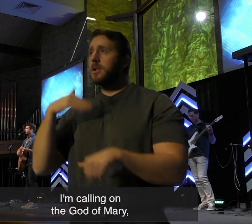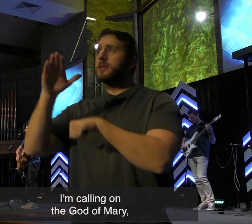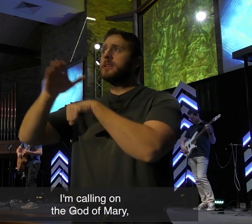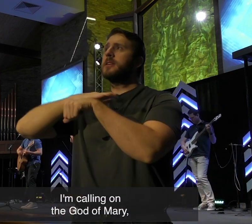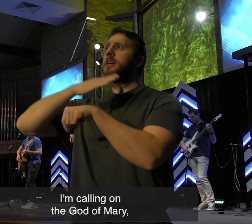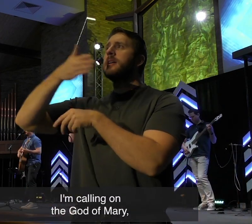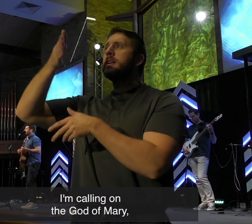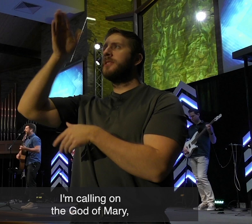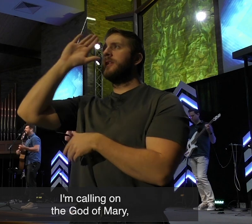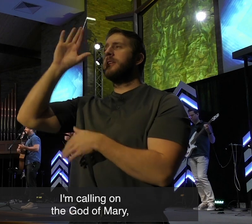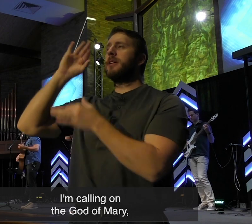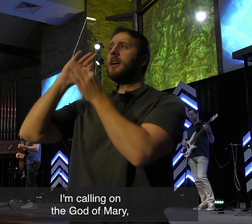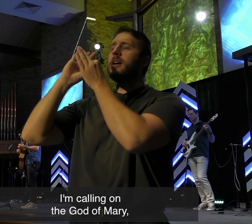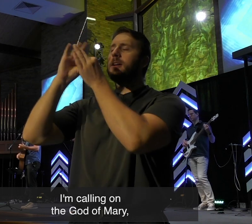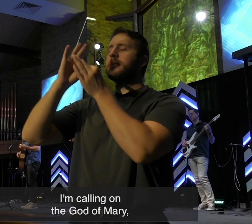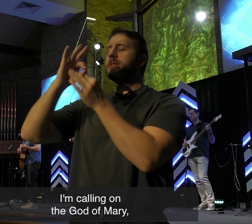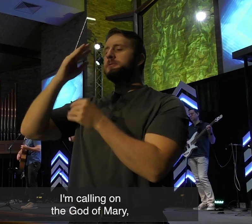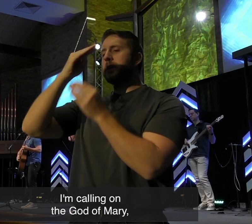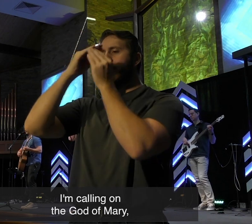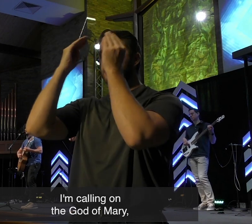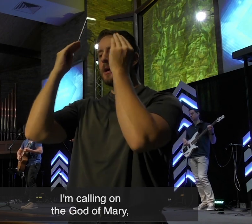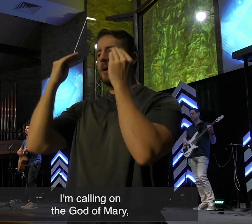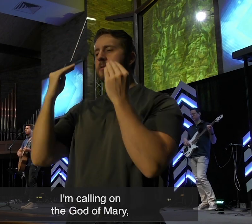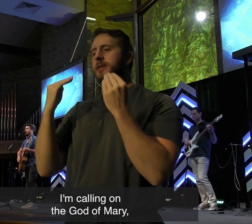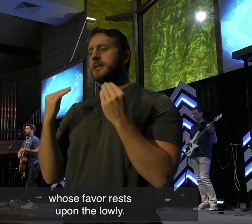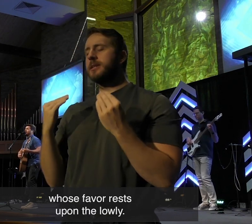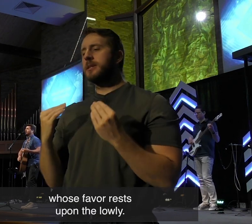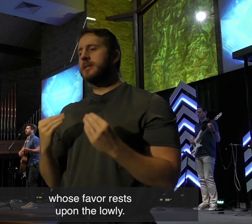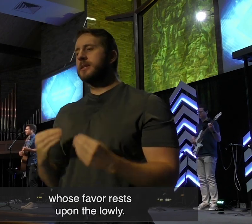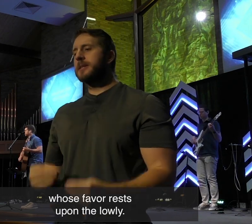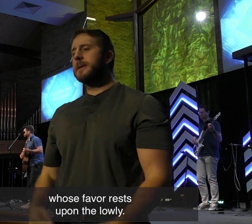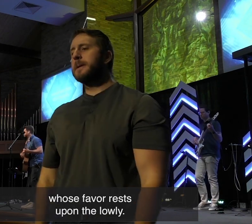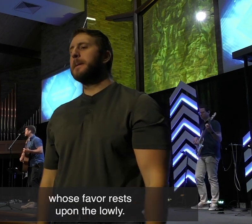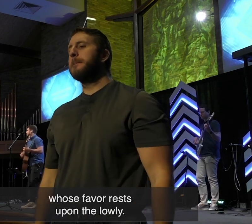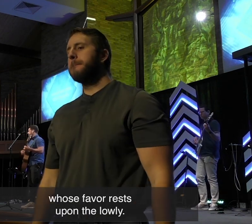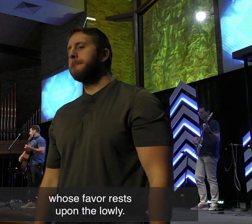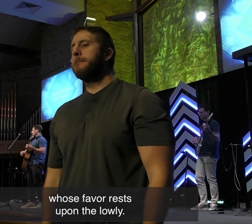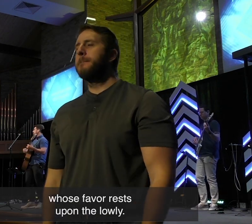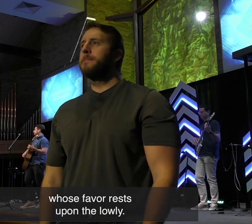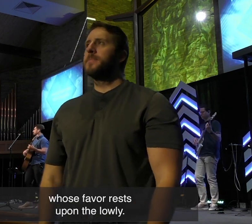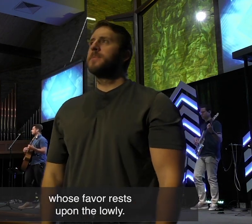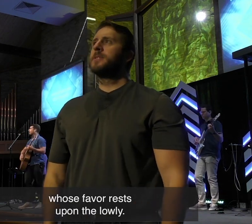I'm calling on the God of Mary,